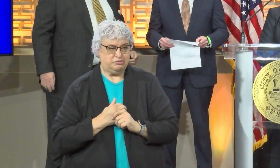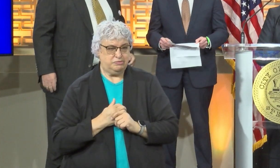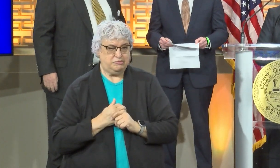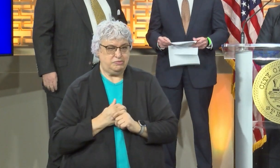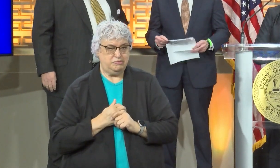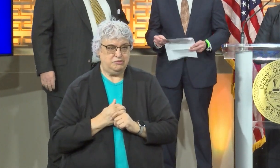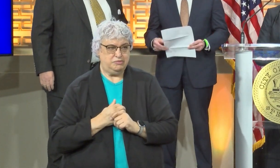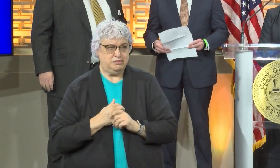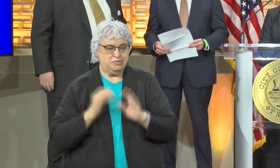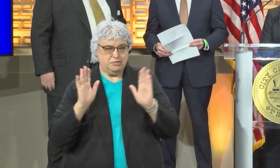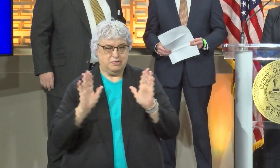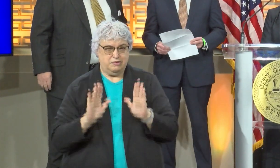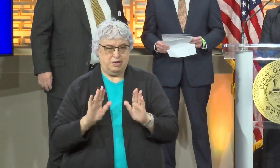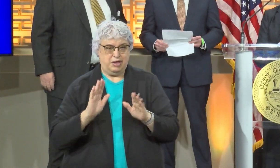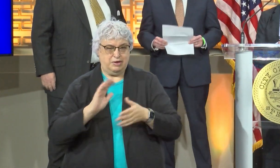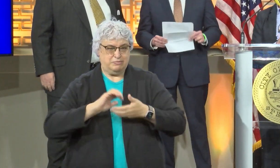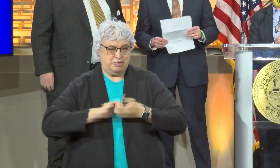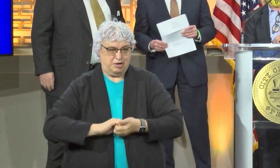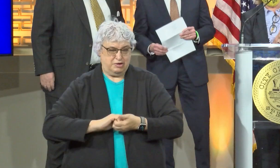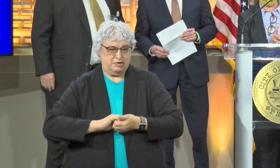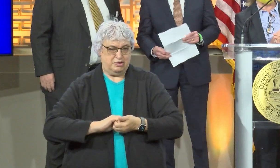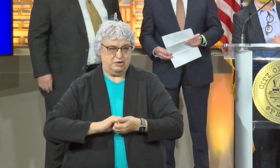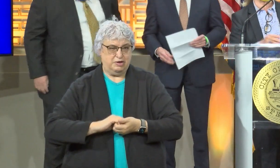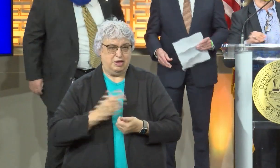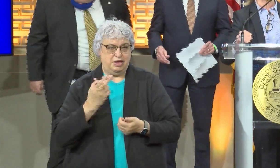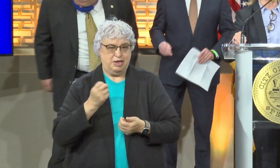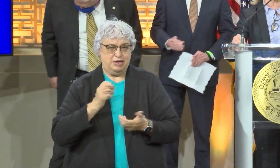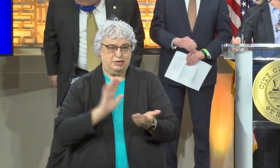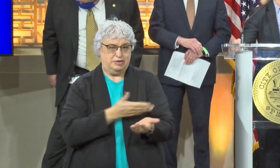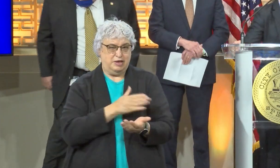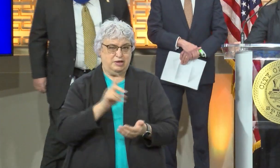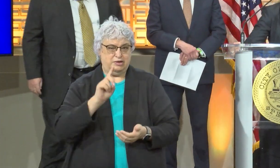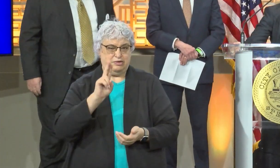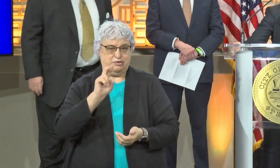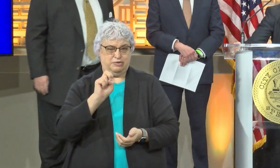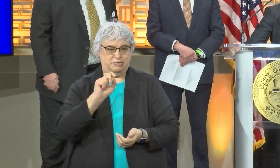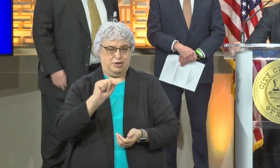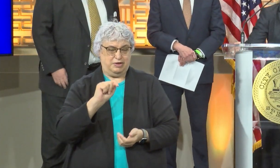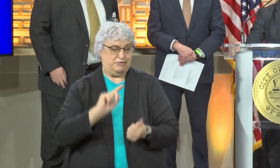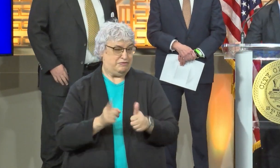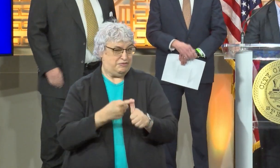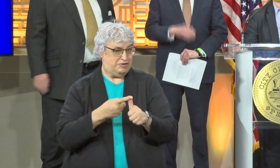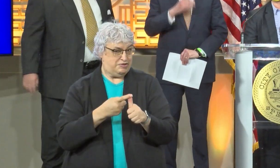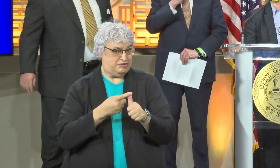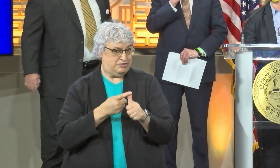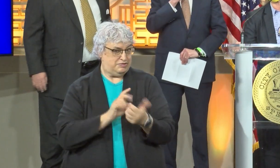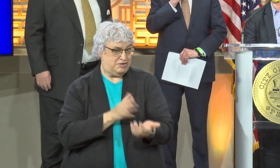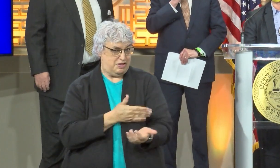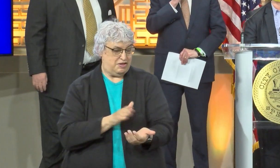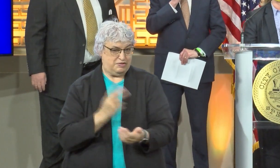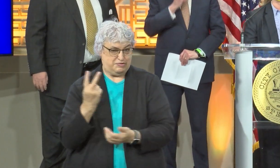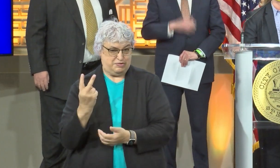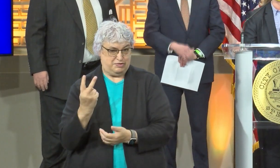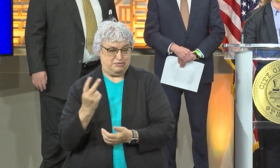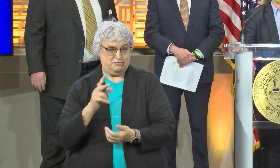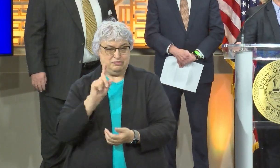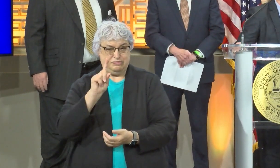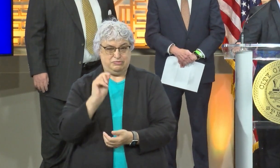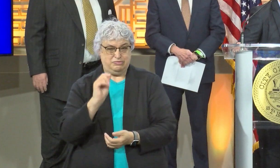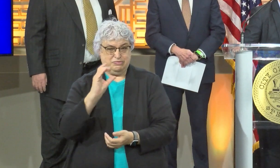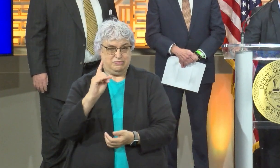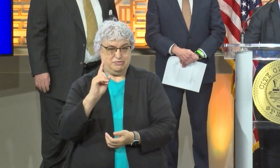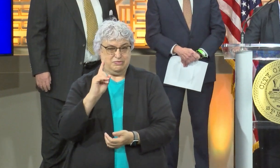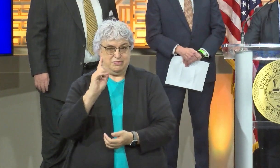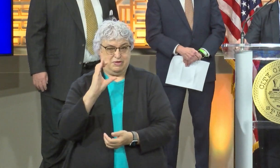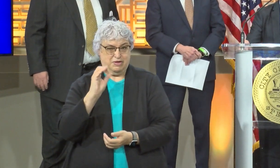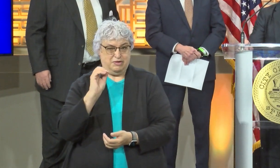partner, and I think he may have sung a duet at the first show back 101 years ago with